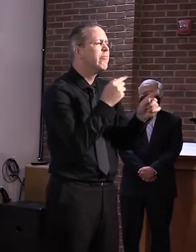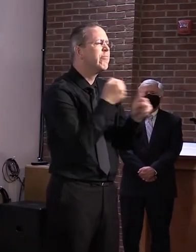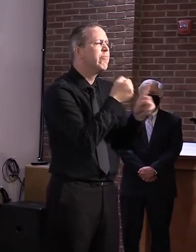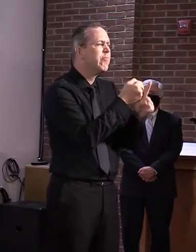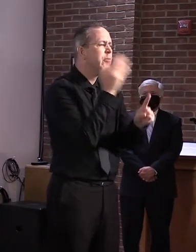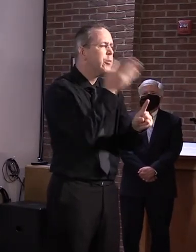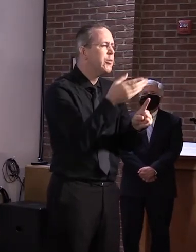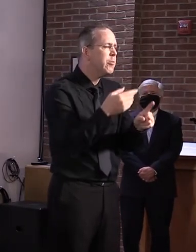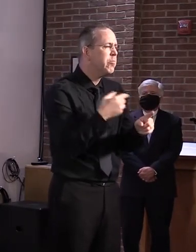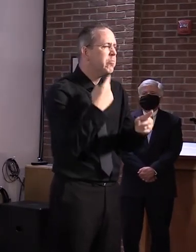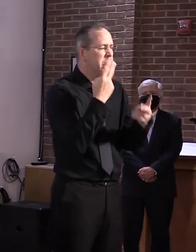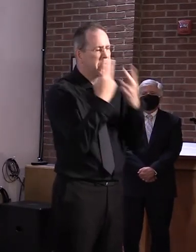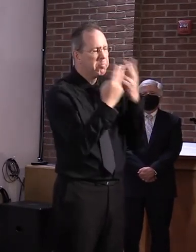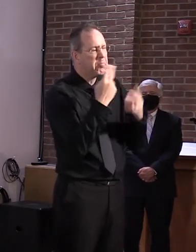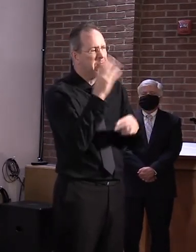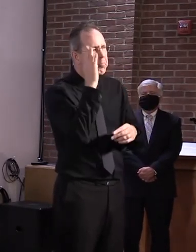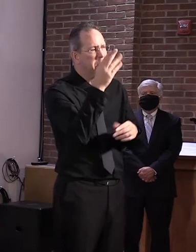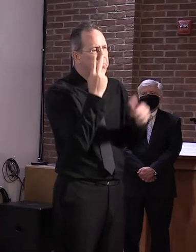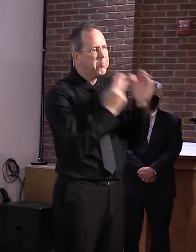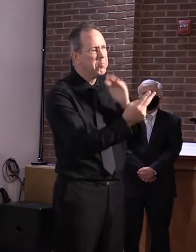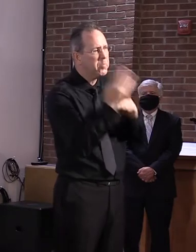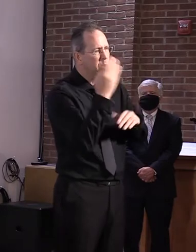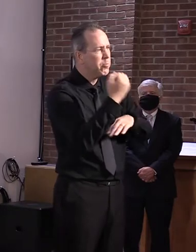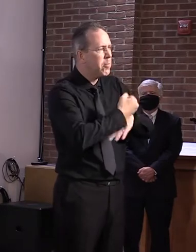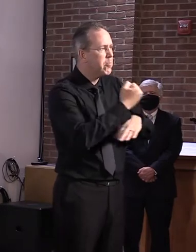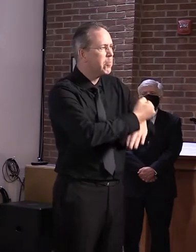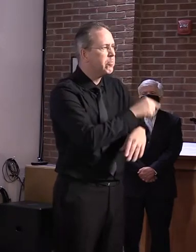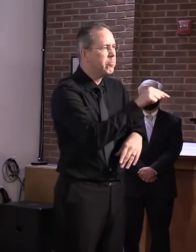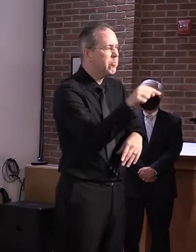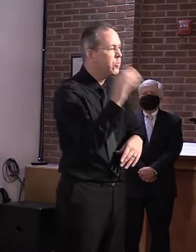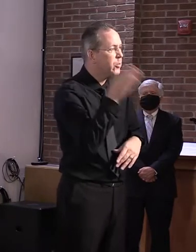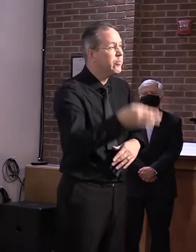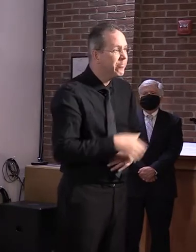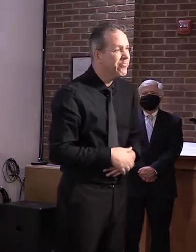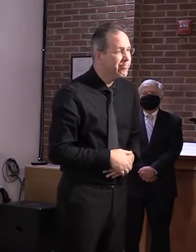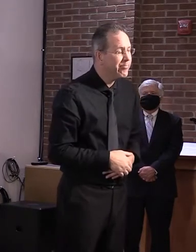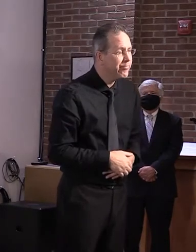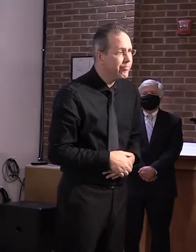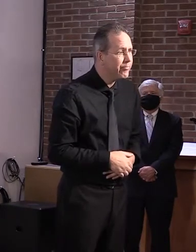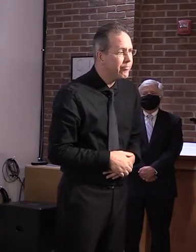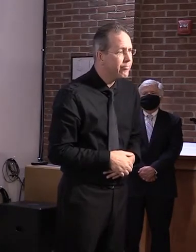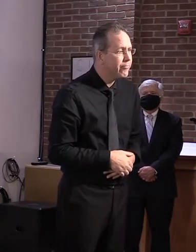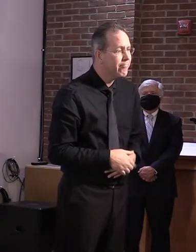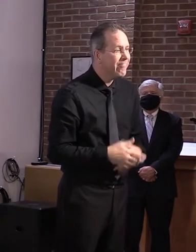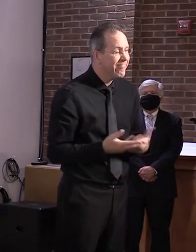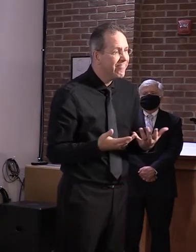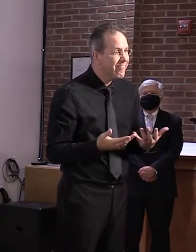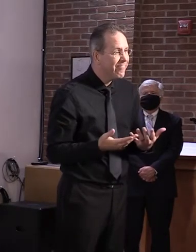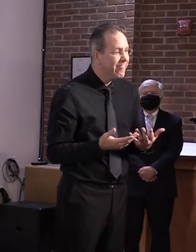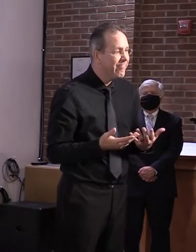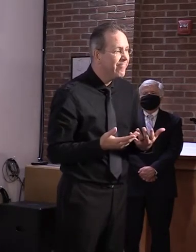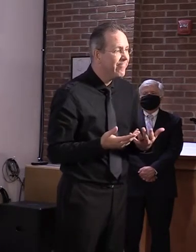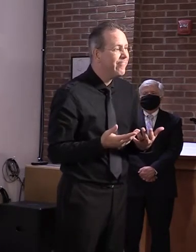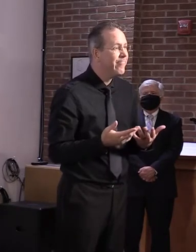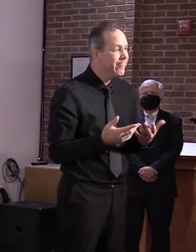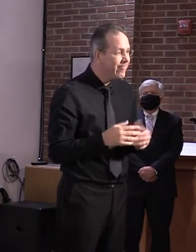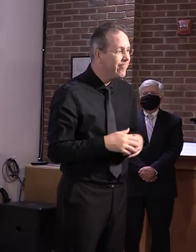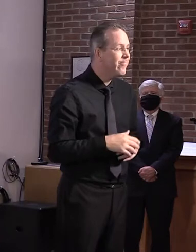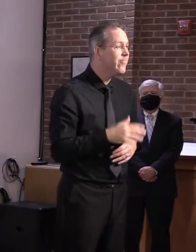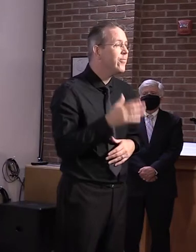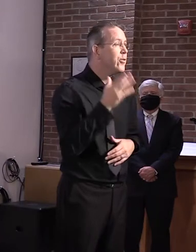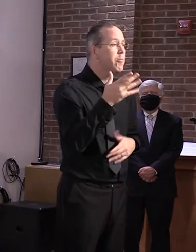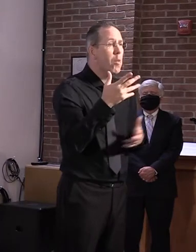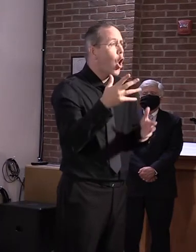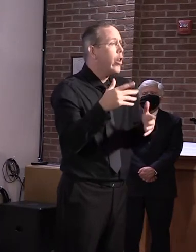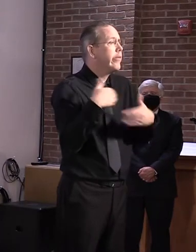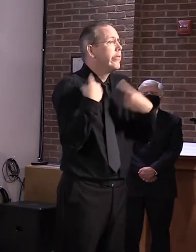but high quality, valued centered, small institutions. I think this will accelerate the closing